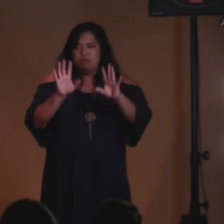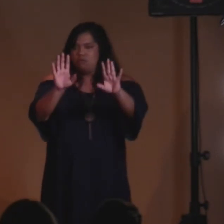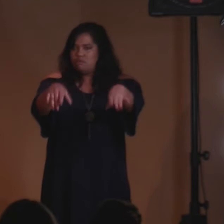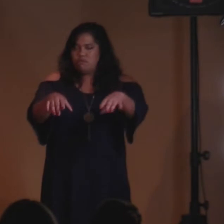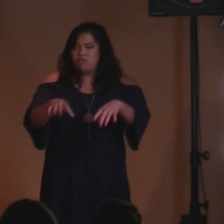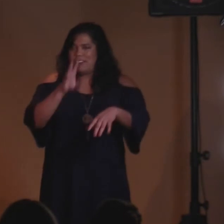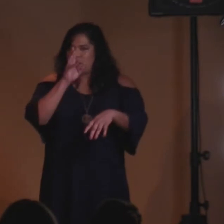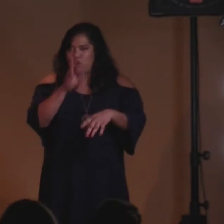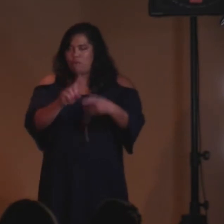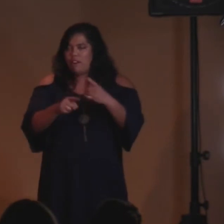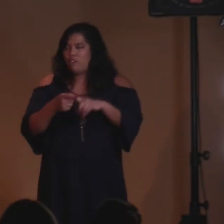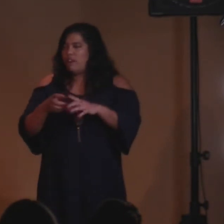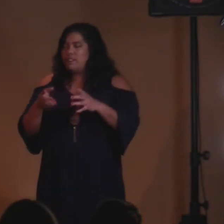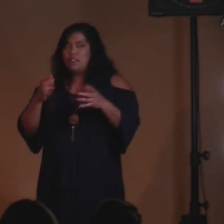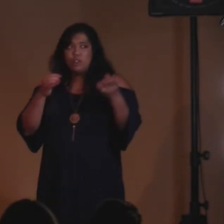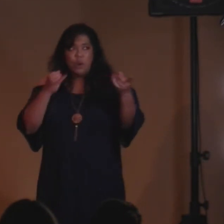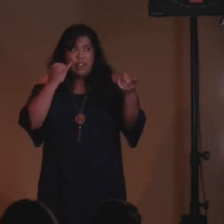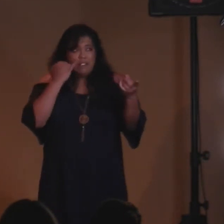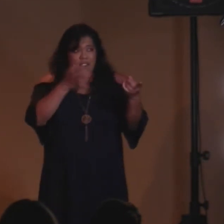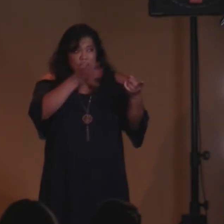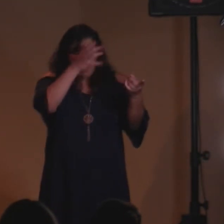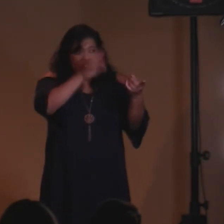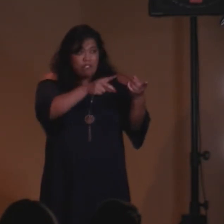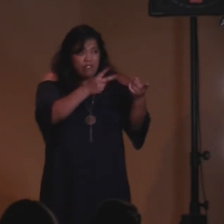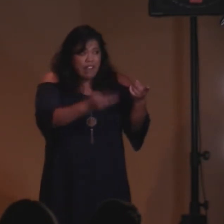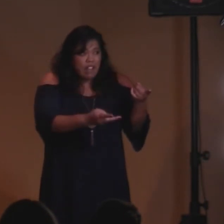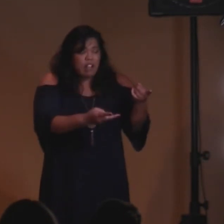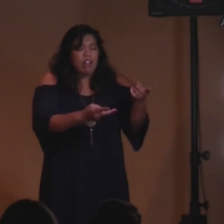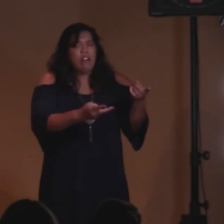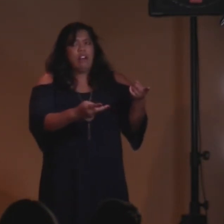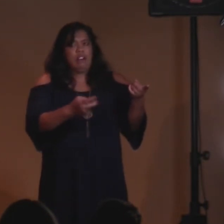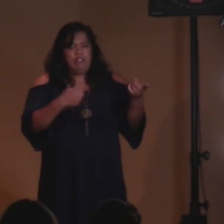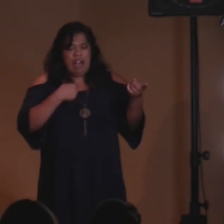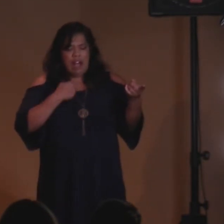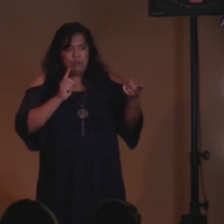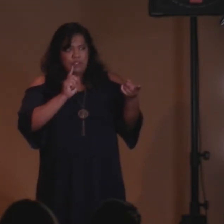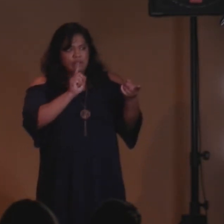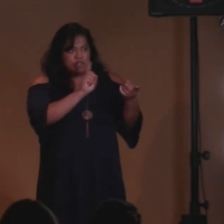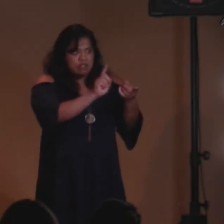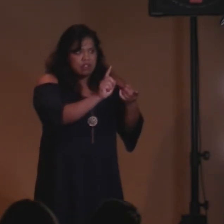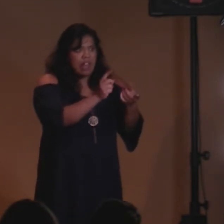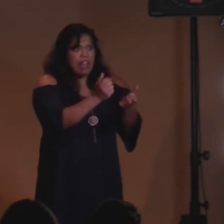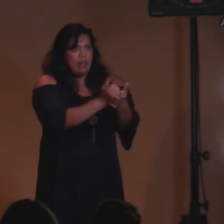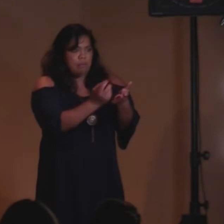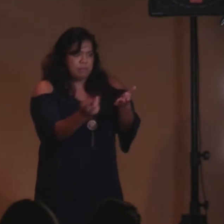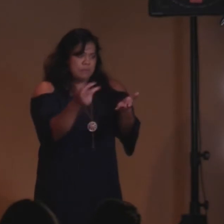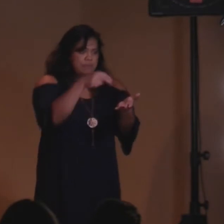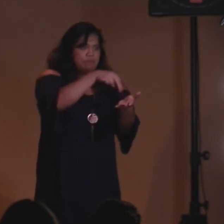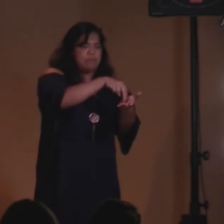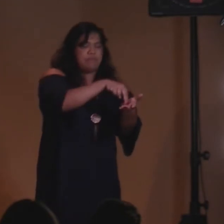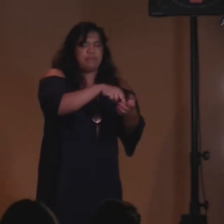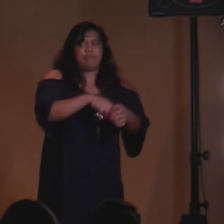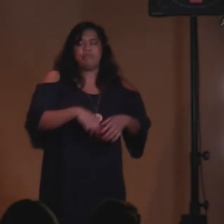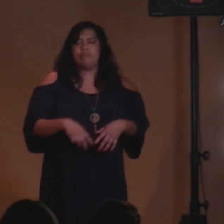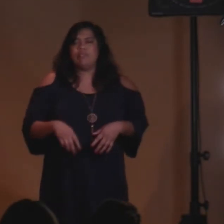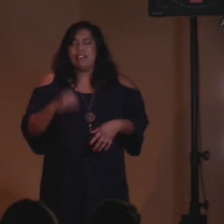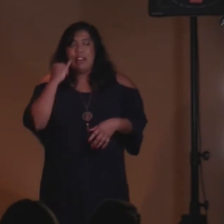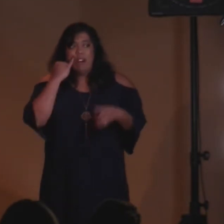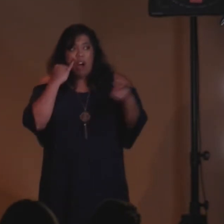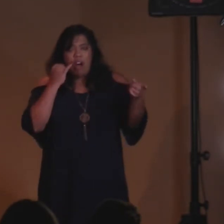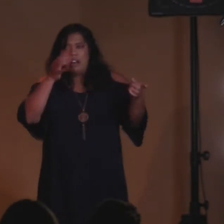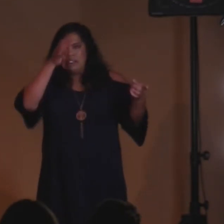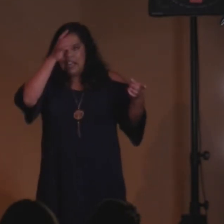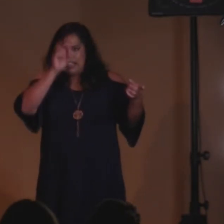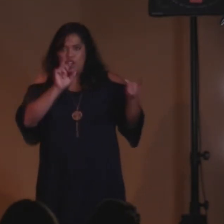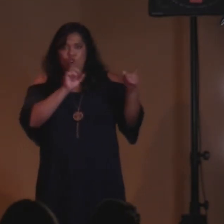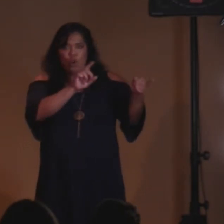father fell, there was always somebody there to make sure he got back up. If he needed help getting to the bathroom,